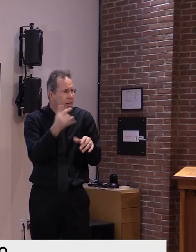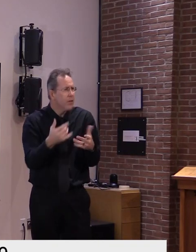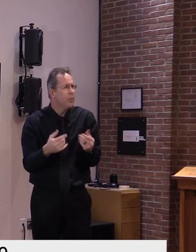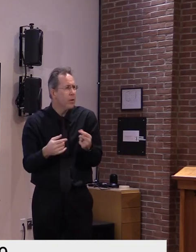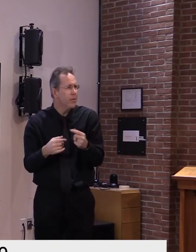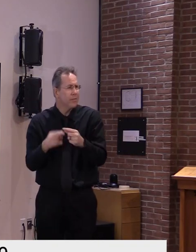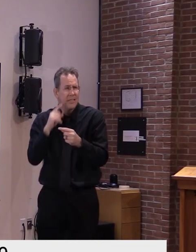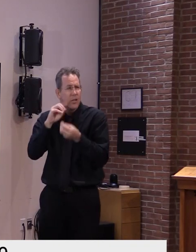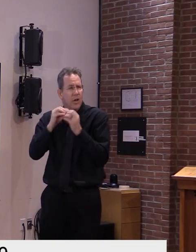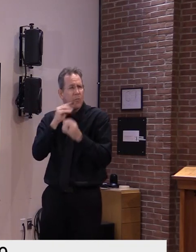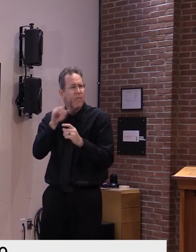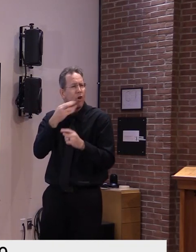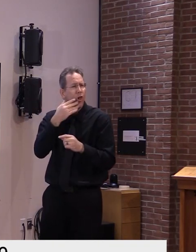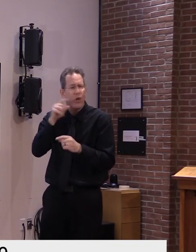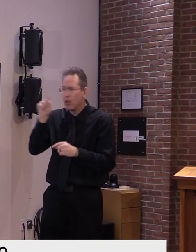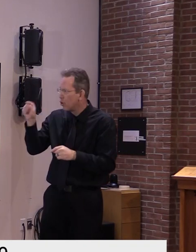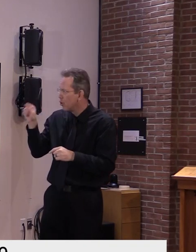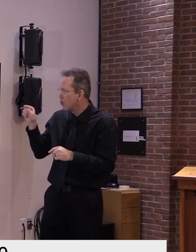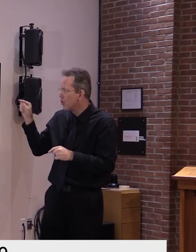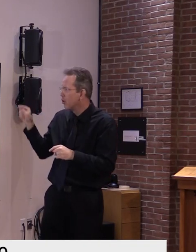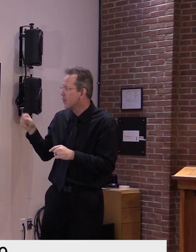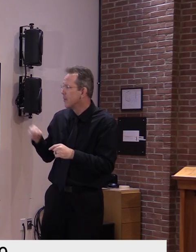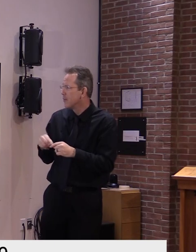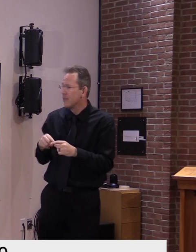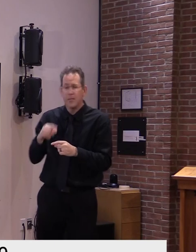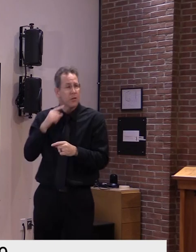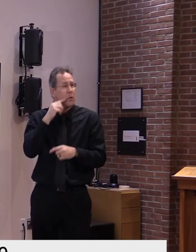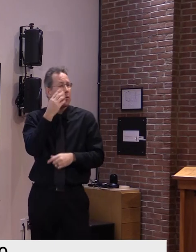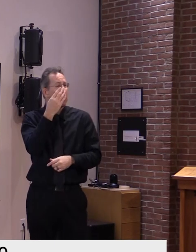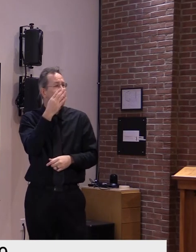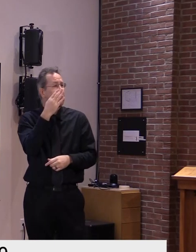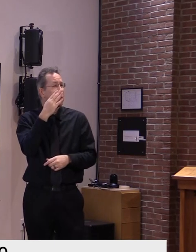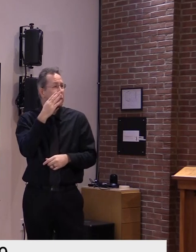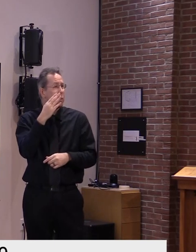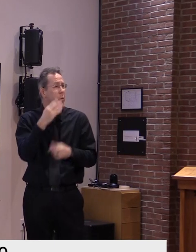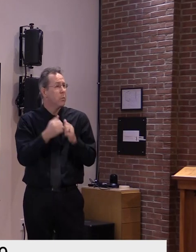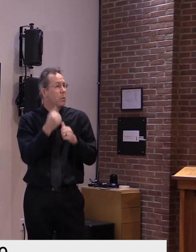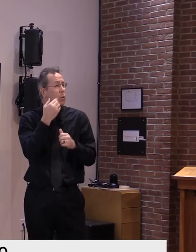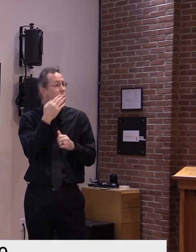your attention to that would really matter. So starting in the